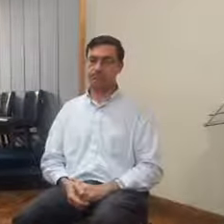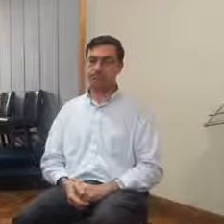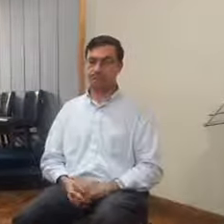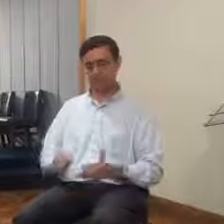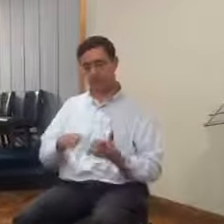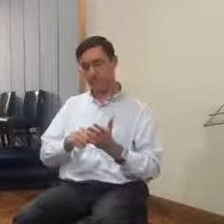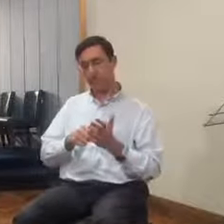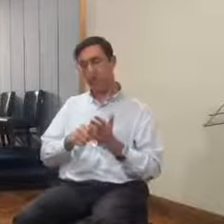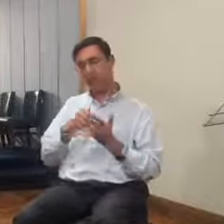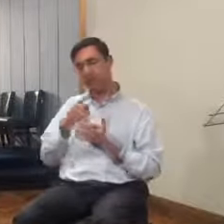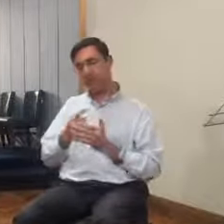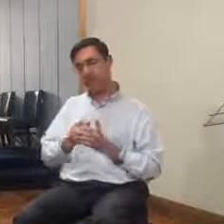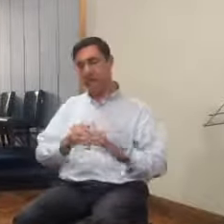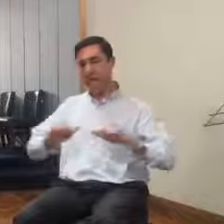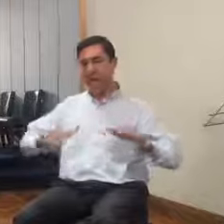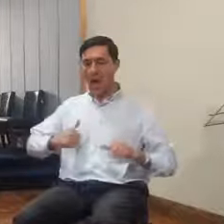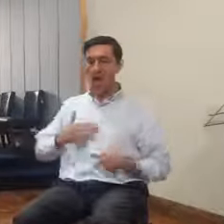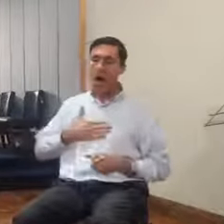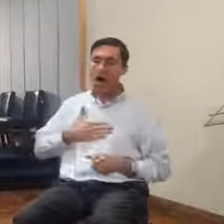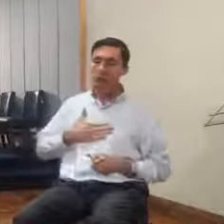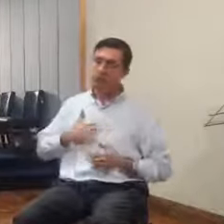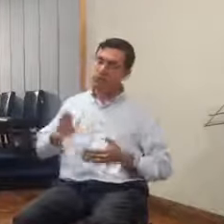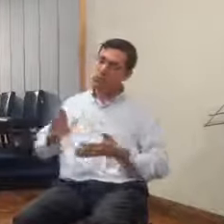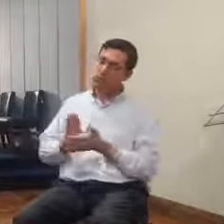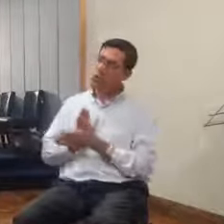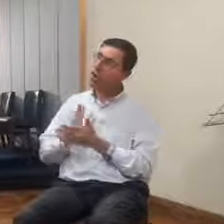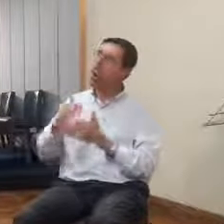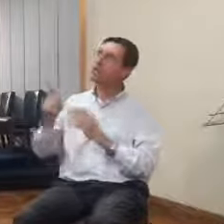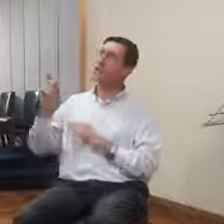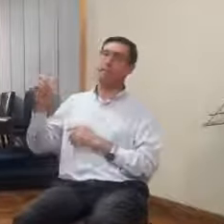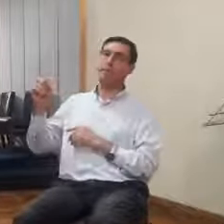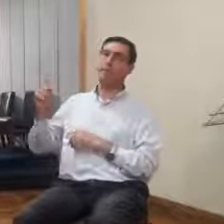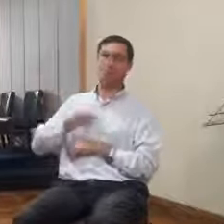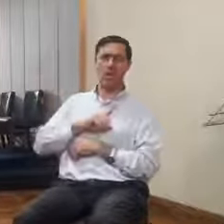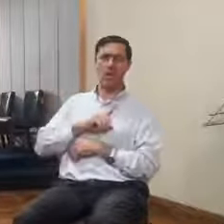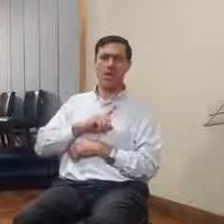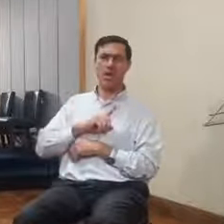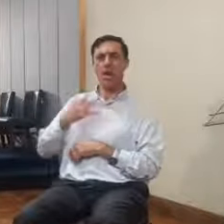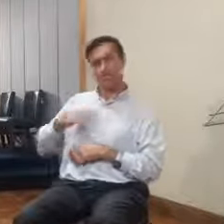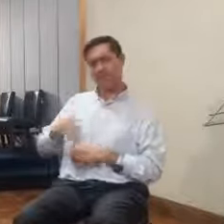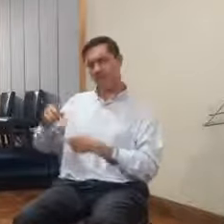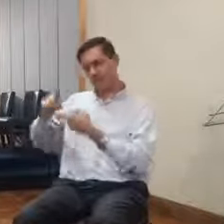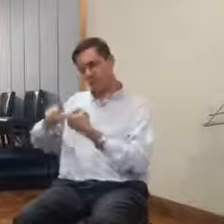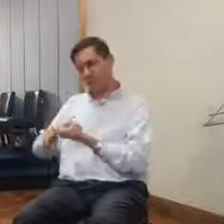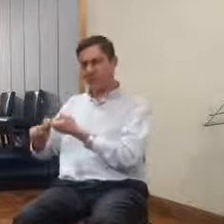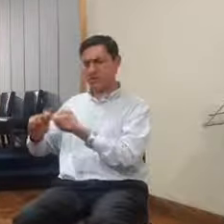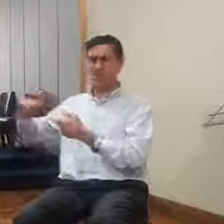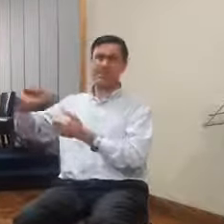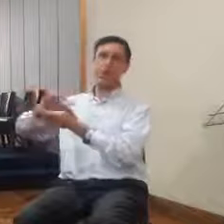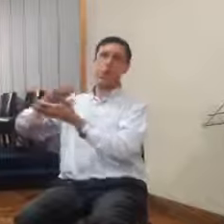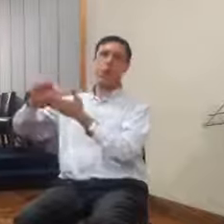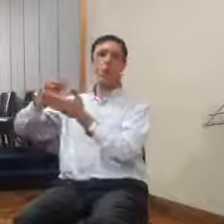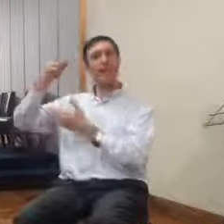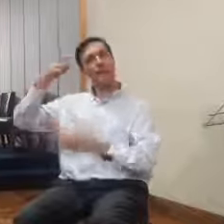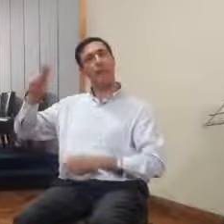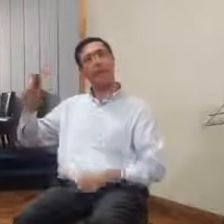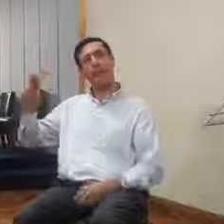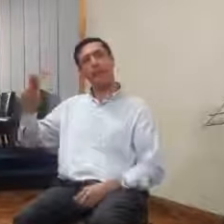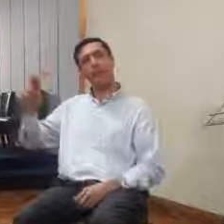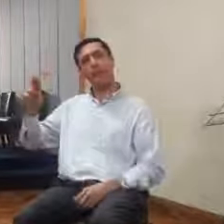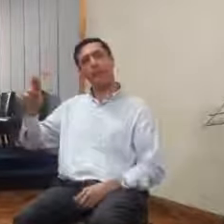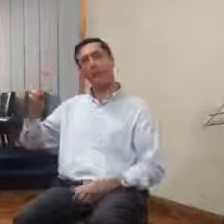in Him, for we have trusted in His holy name, the name of God, standing for all His